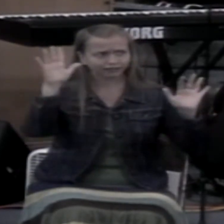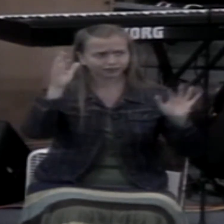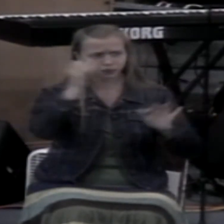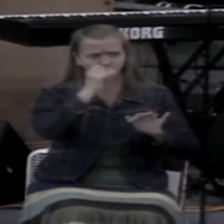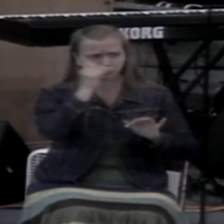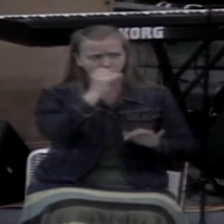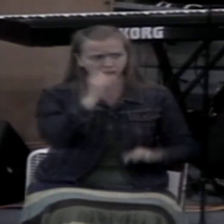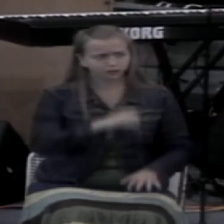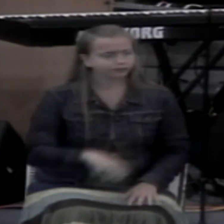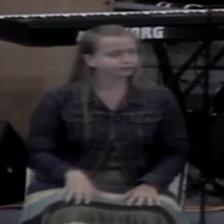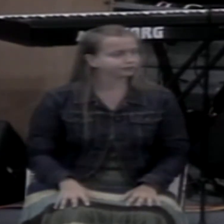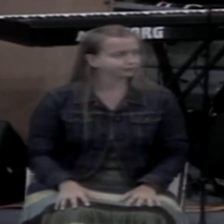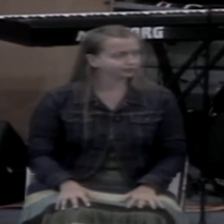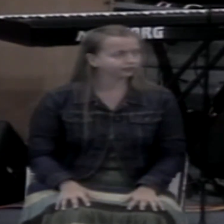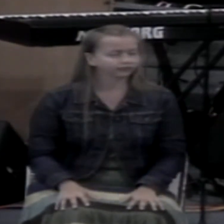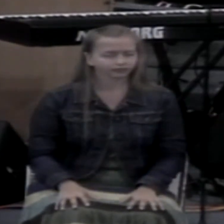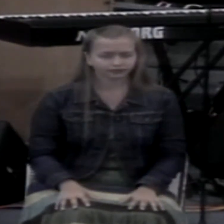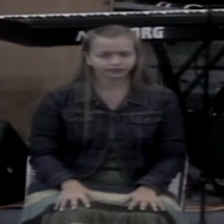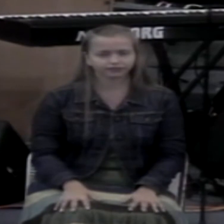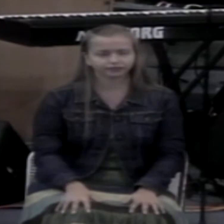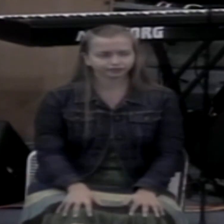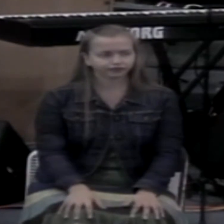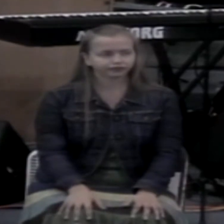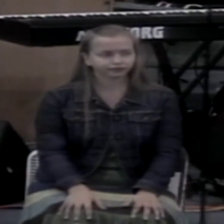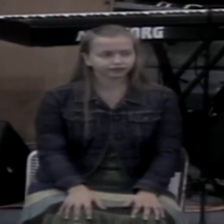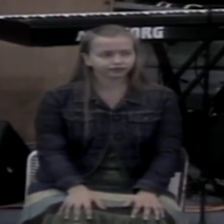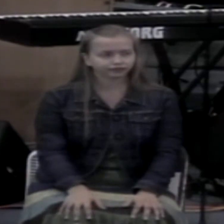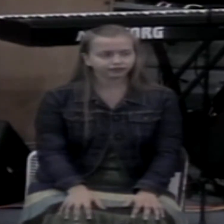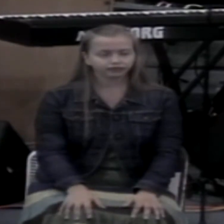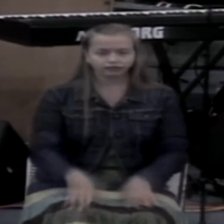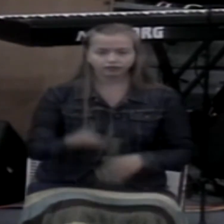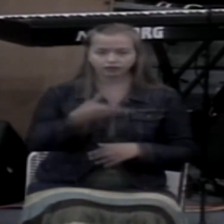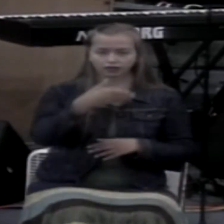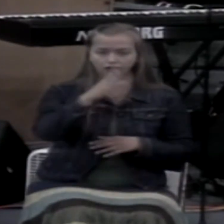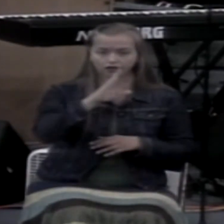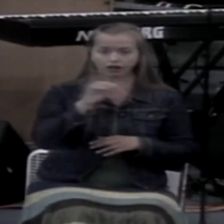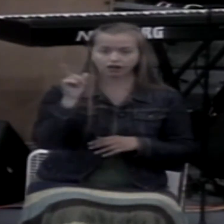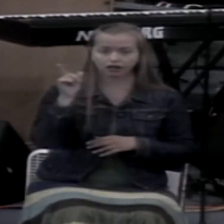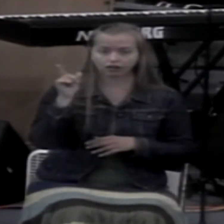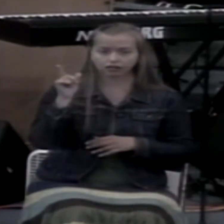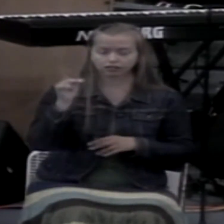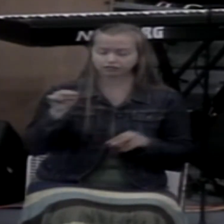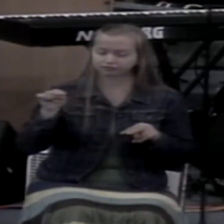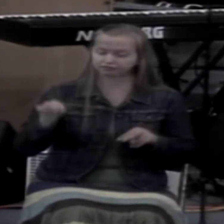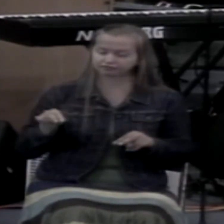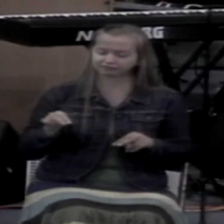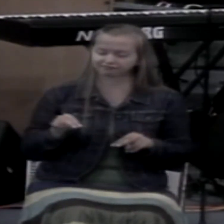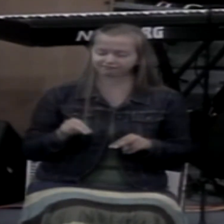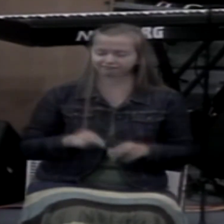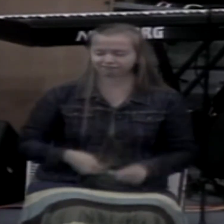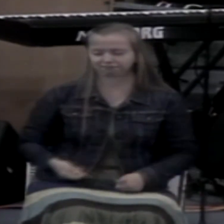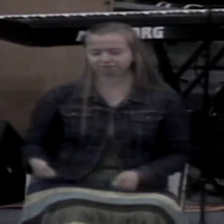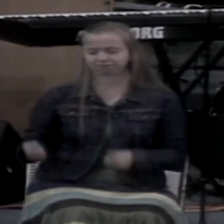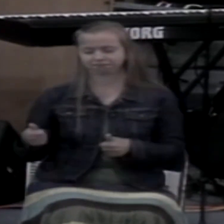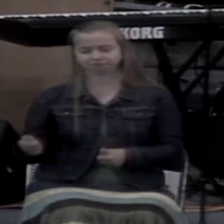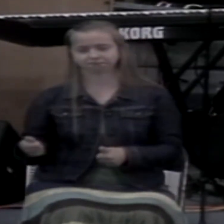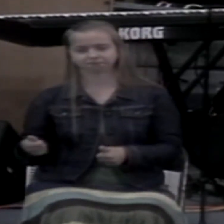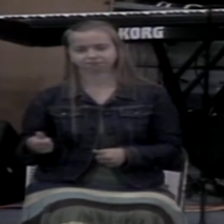Later on, he said, this is my beloved son in whom I am well pleased. I'm sure that was also being whispered from heaven.